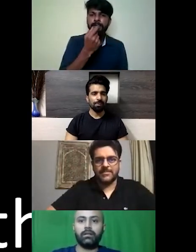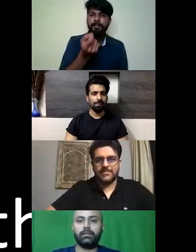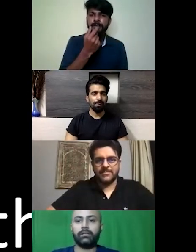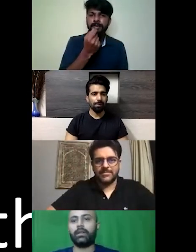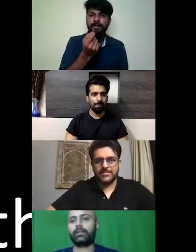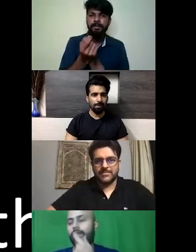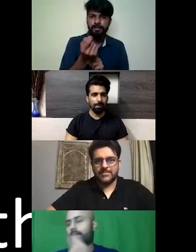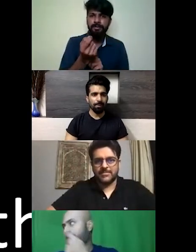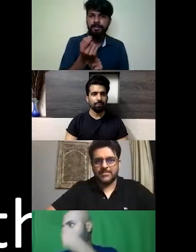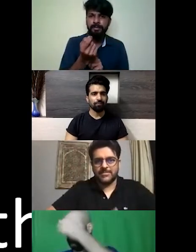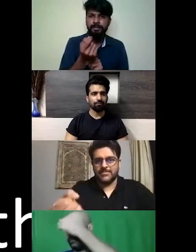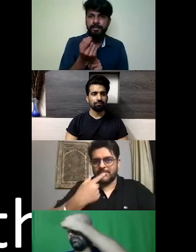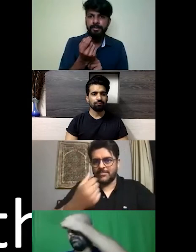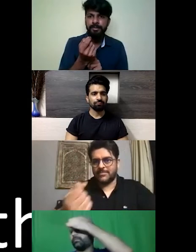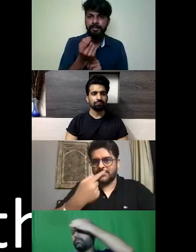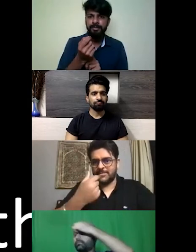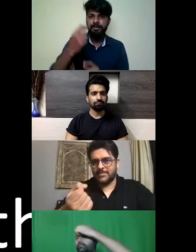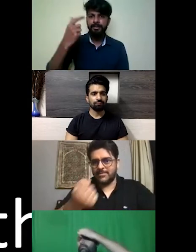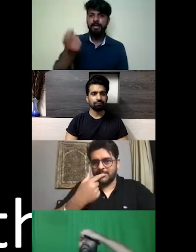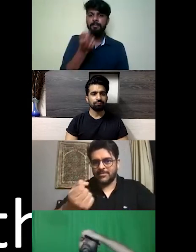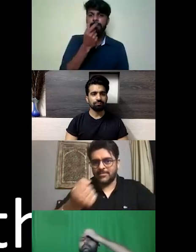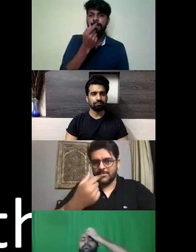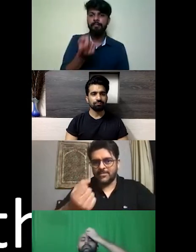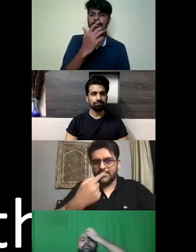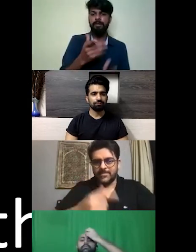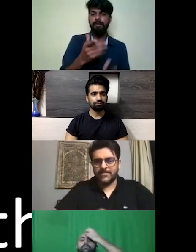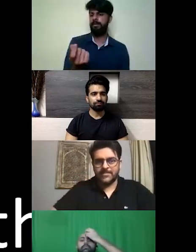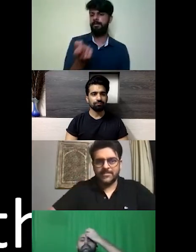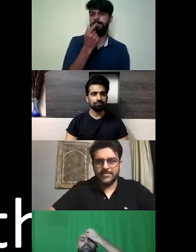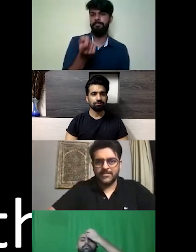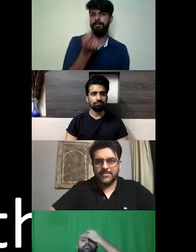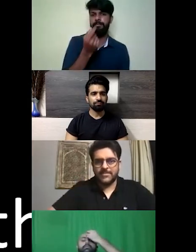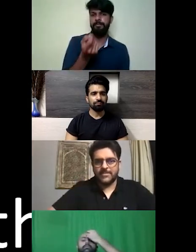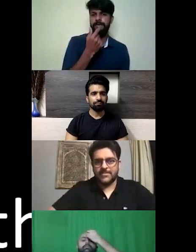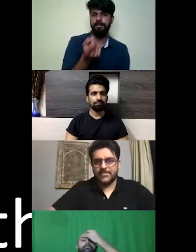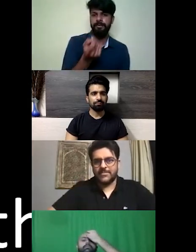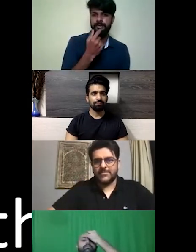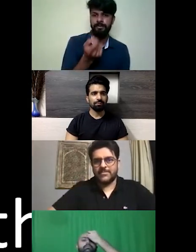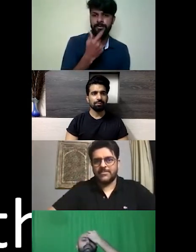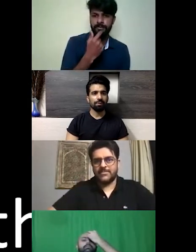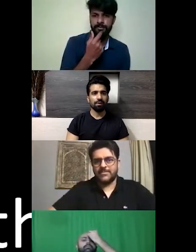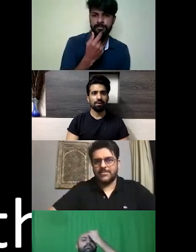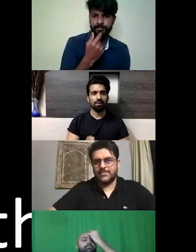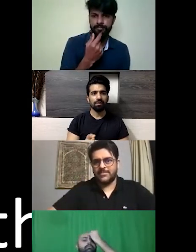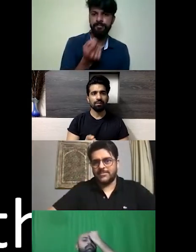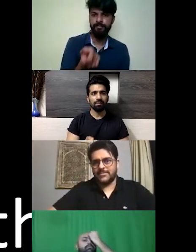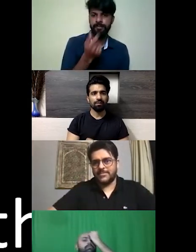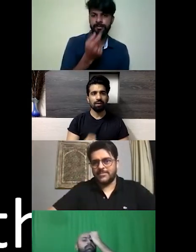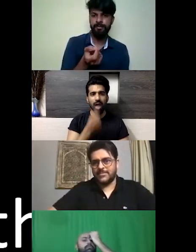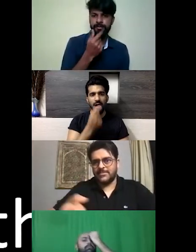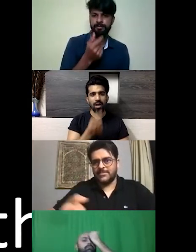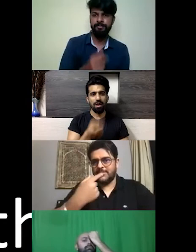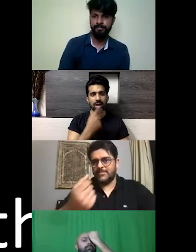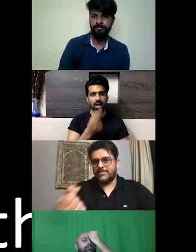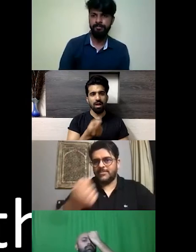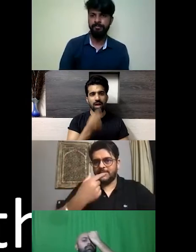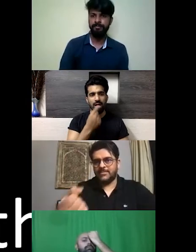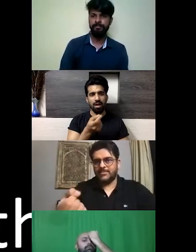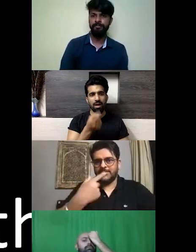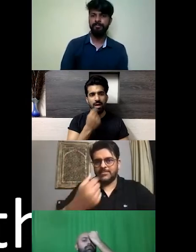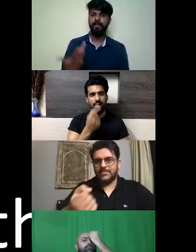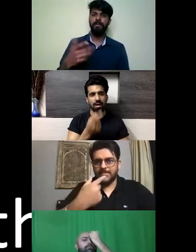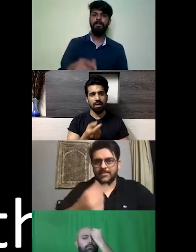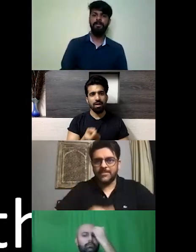Medicine. This is medicine. Somebody asked for medicine, right? This is medicine. Like you're taking pills. Yeah,